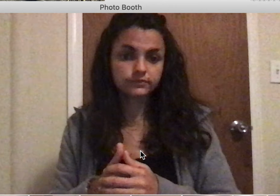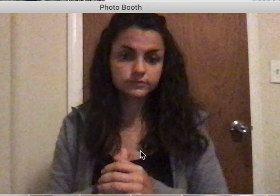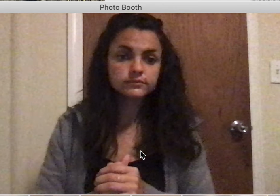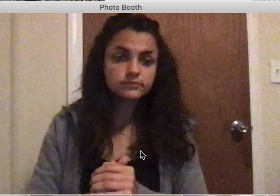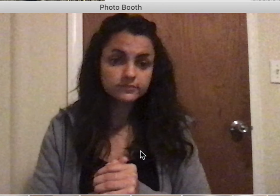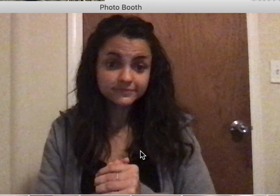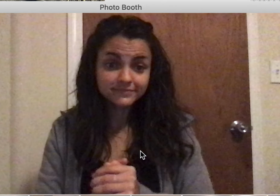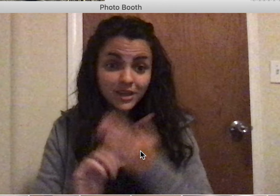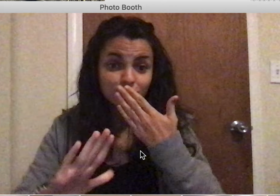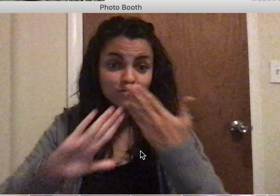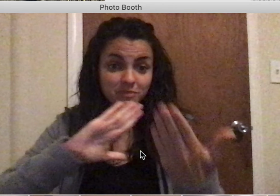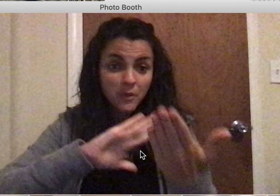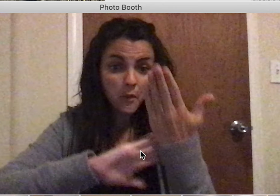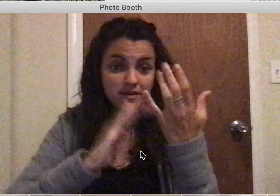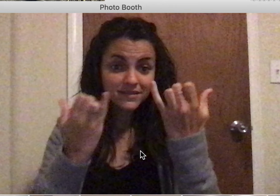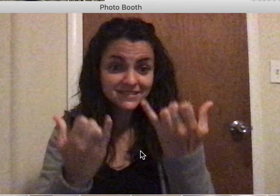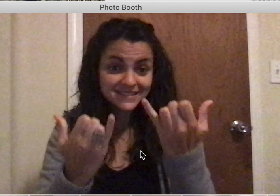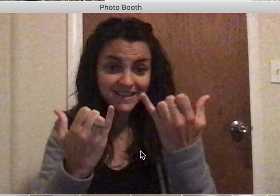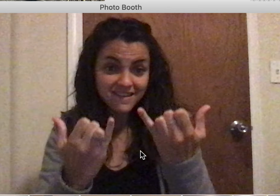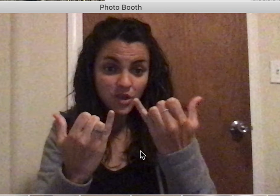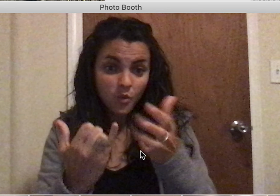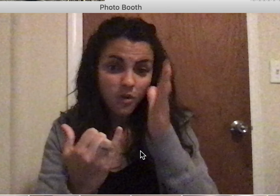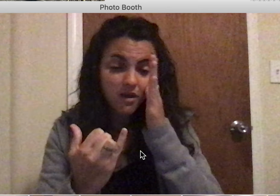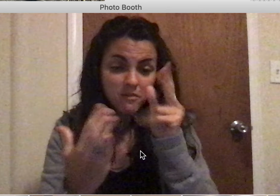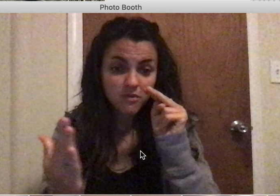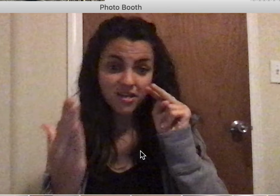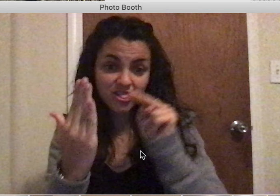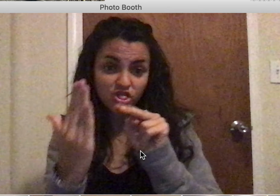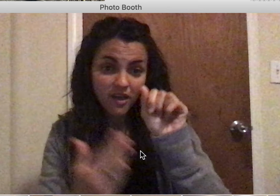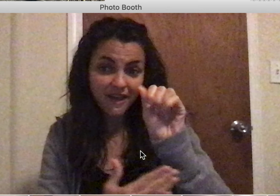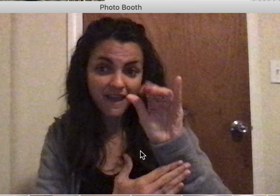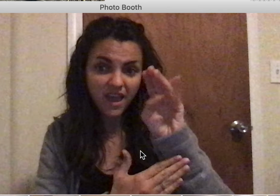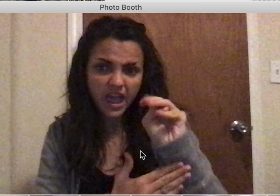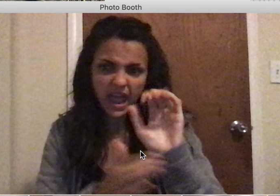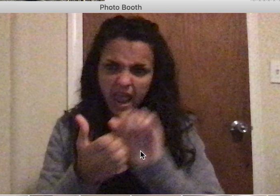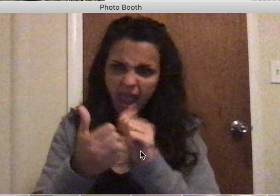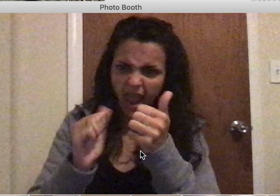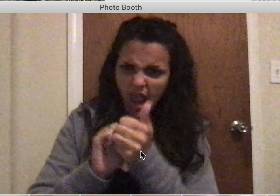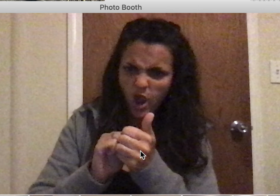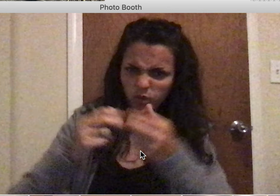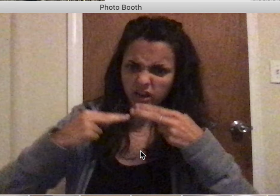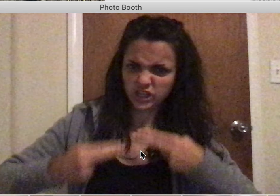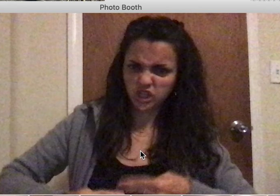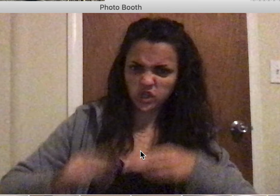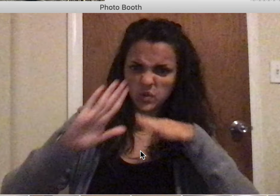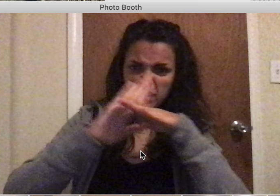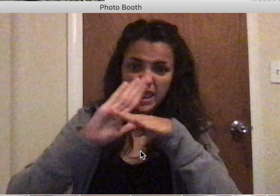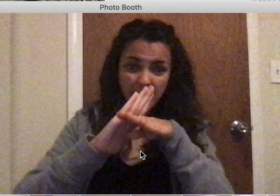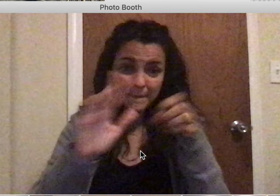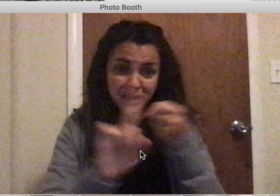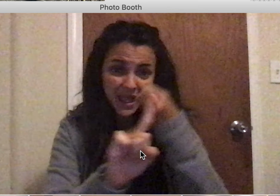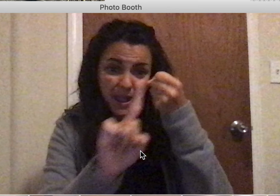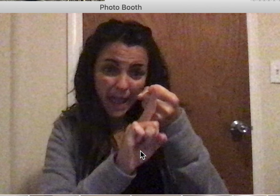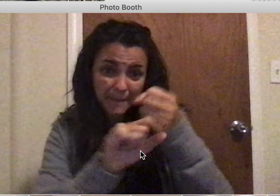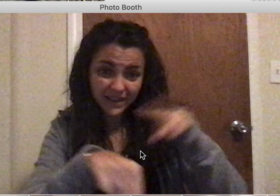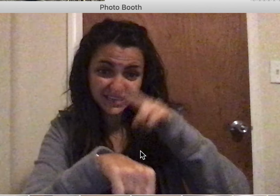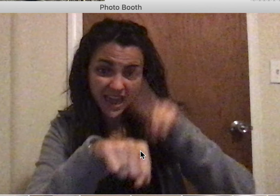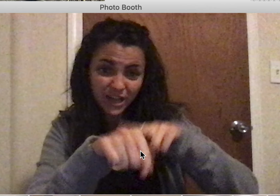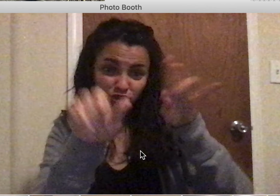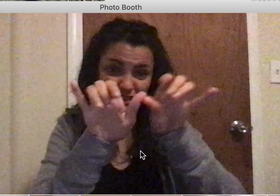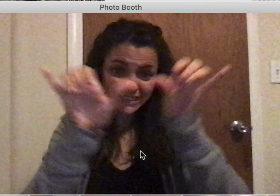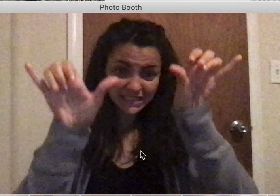Good morning. Today we are going to be looking at the aim. How does human development impact natural systems? So